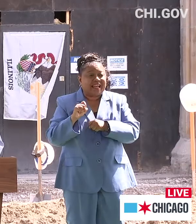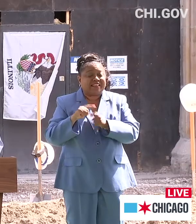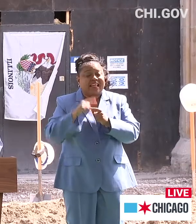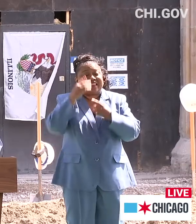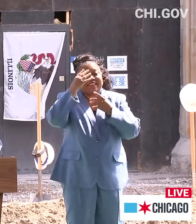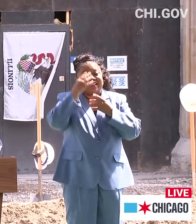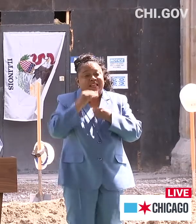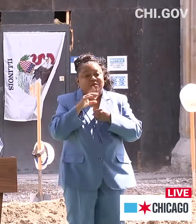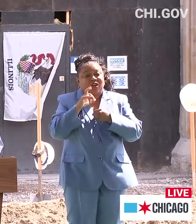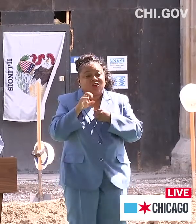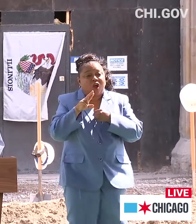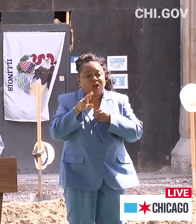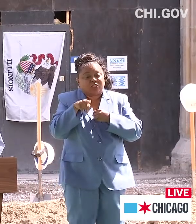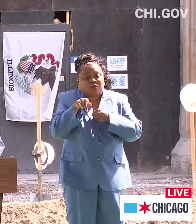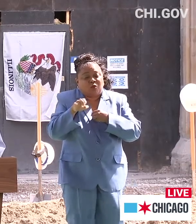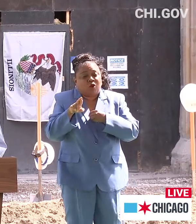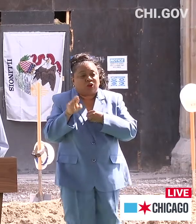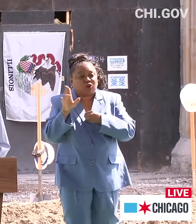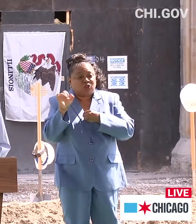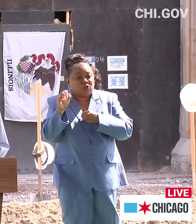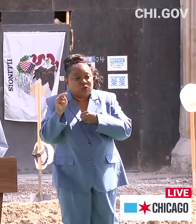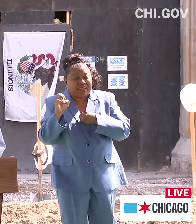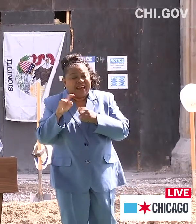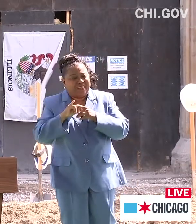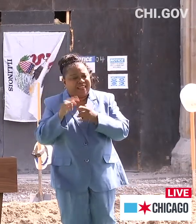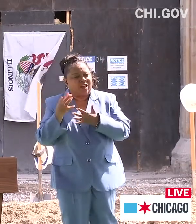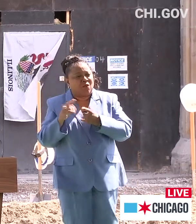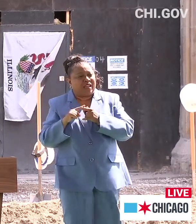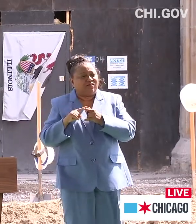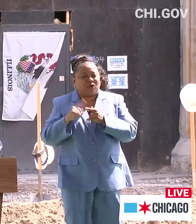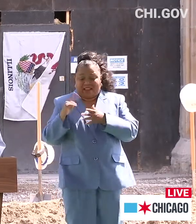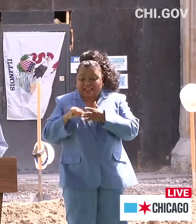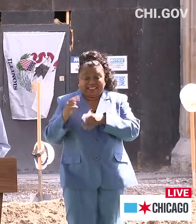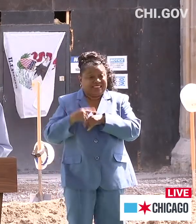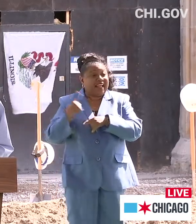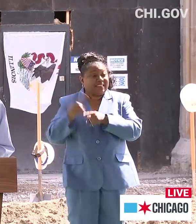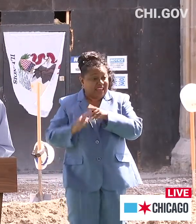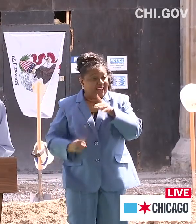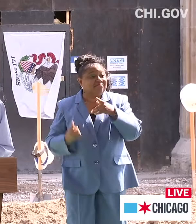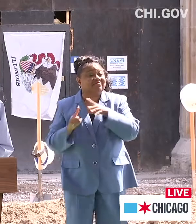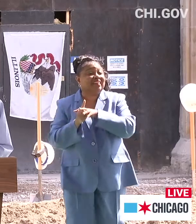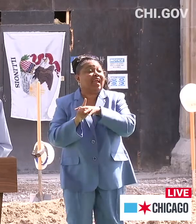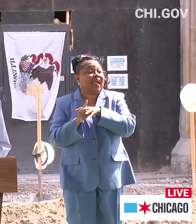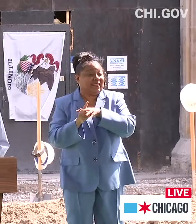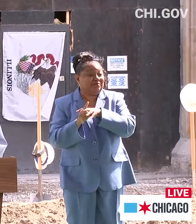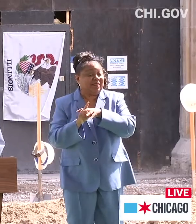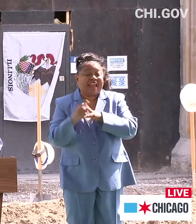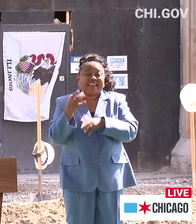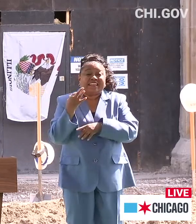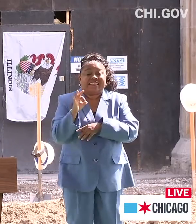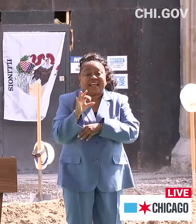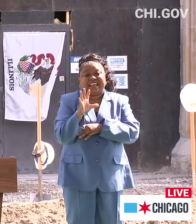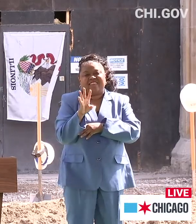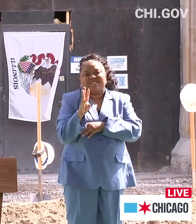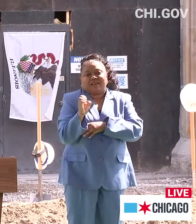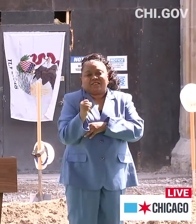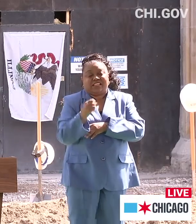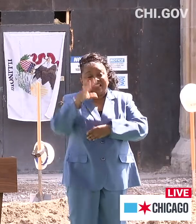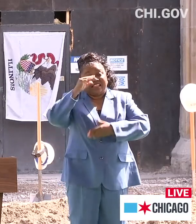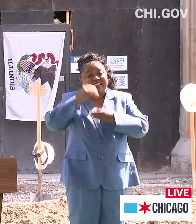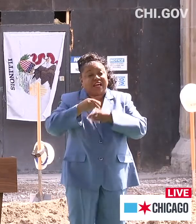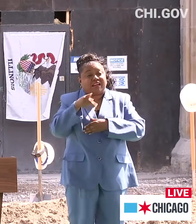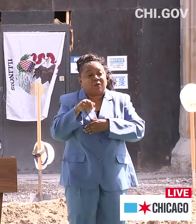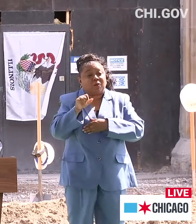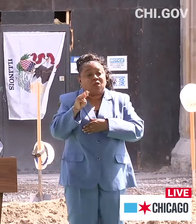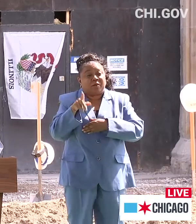Porters Union. And that union waited for its day, and its day came. In the 1950s, the son of a